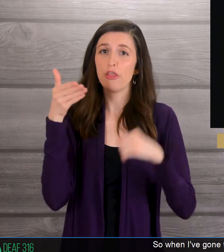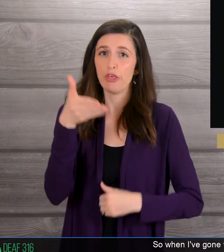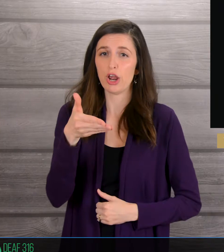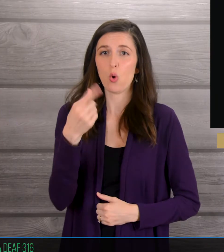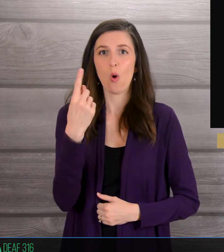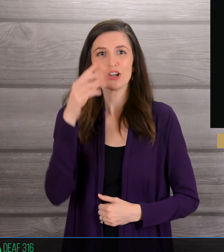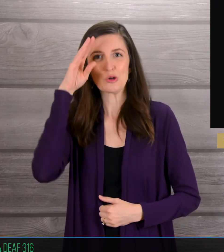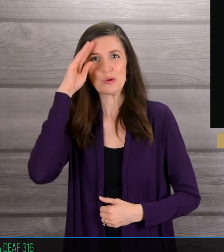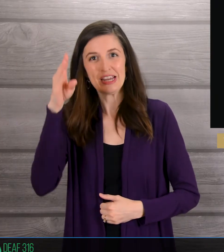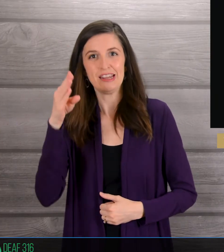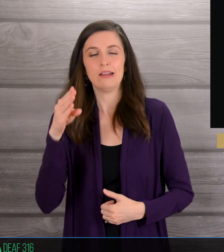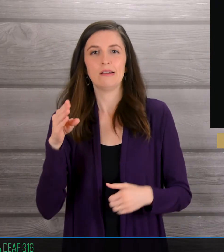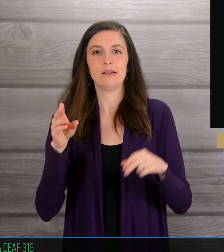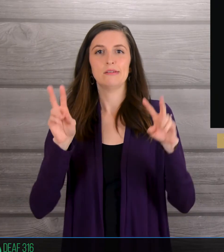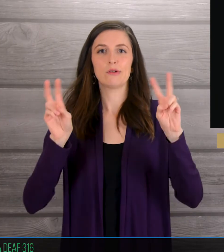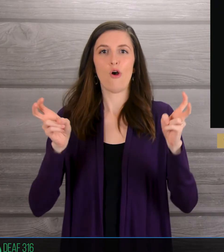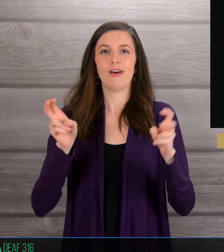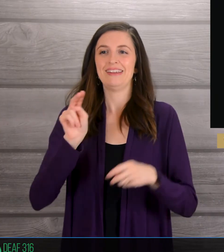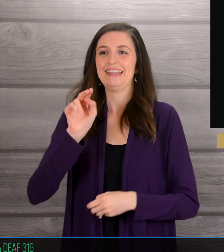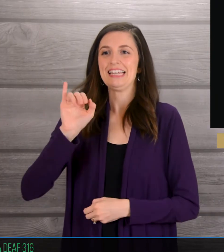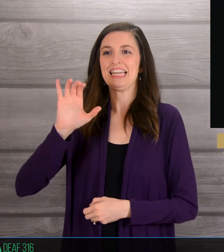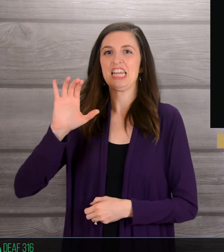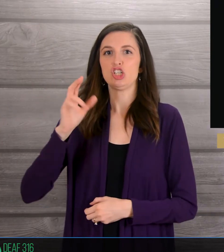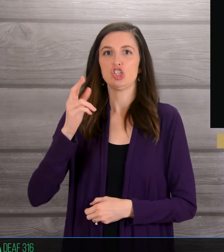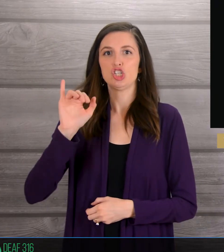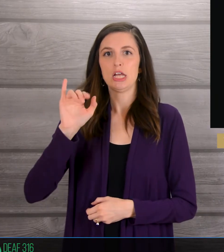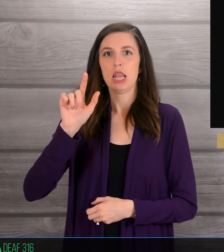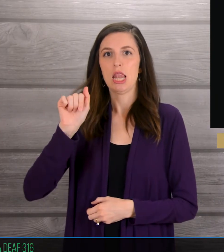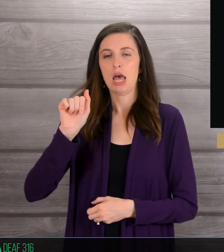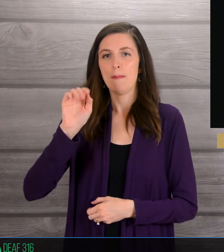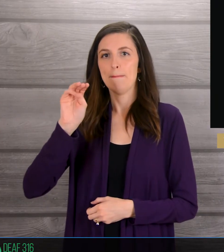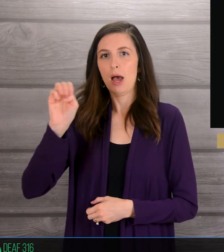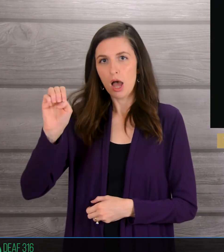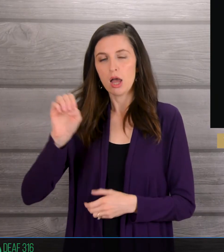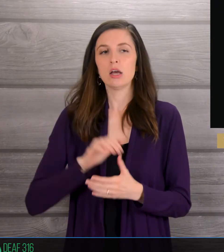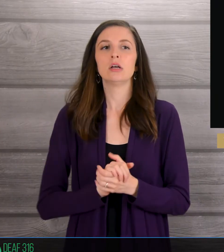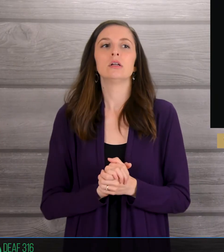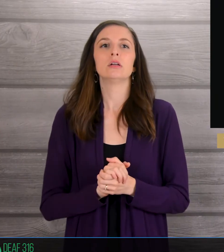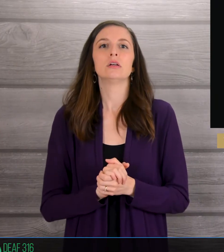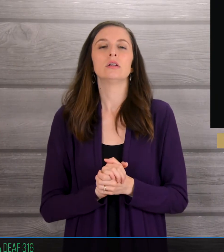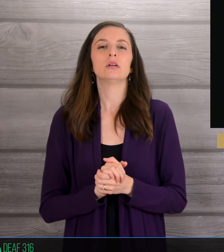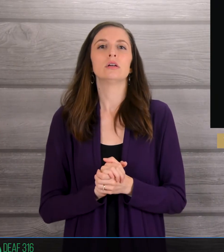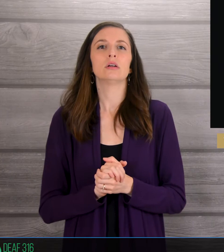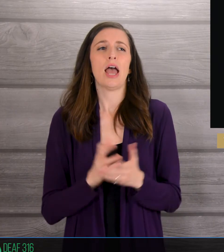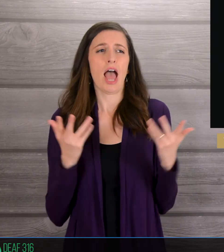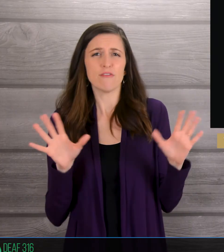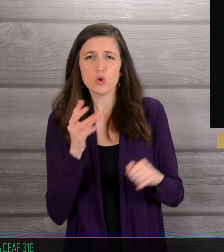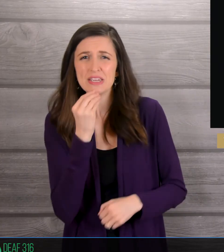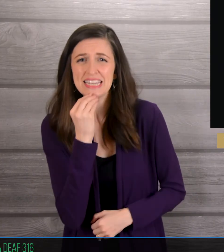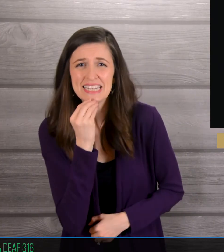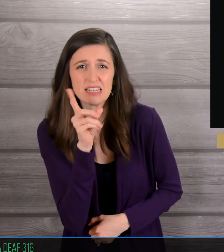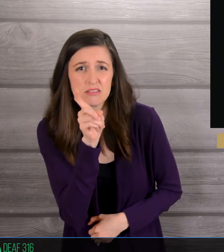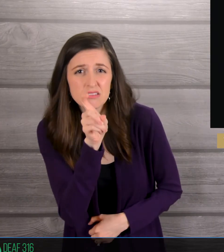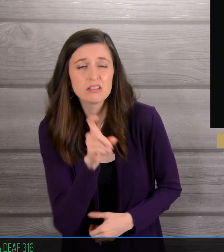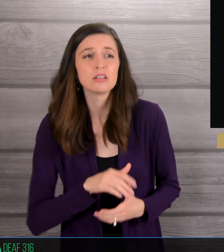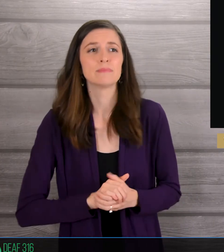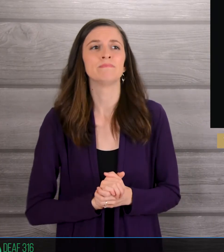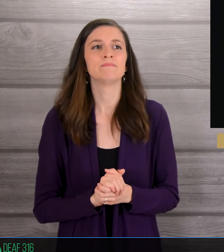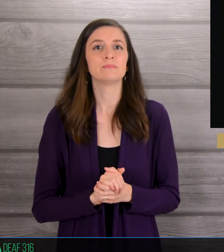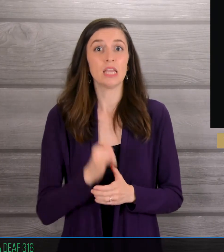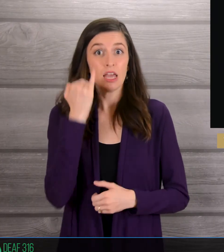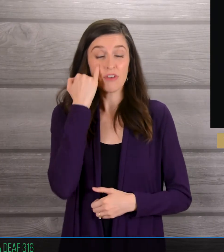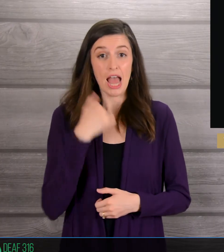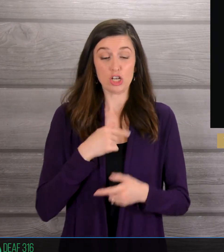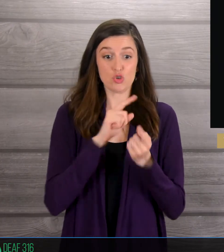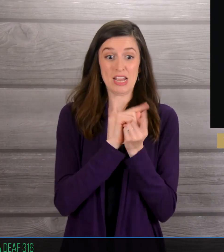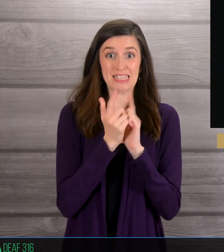in China, one of the greetings in China is "Ni chilima," have you eaten, right? Now, if we translate that very literally, have